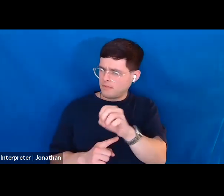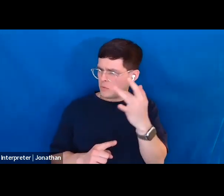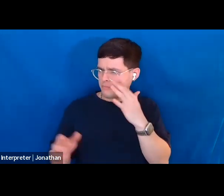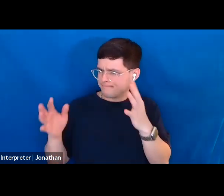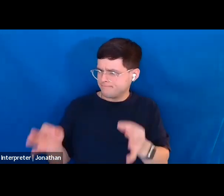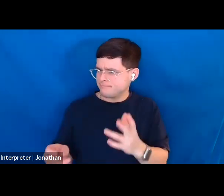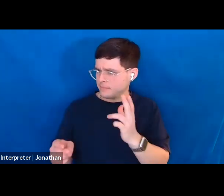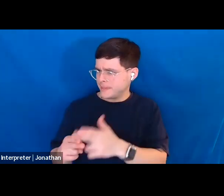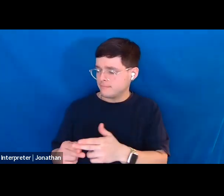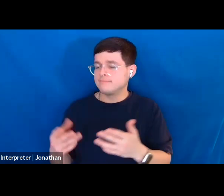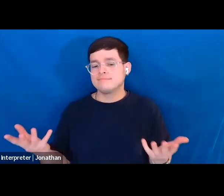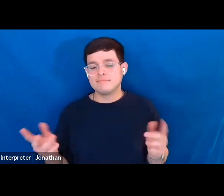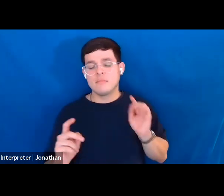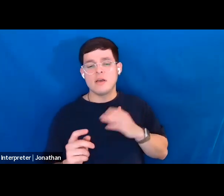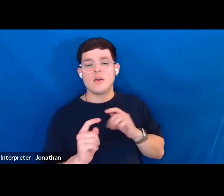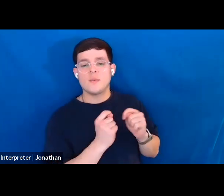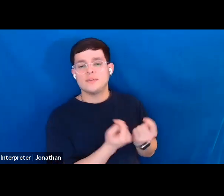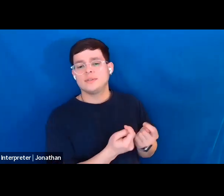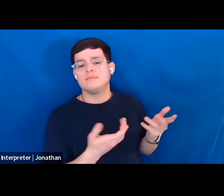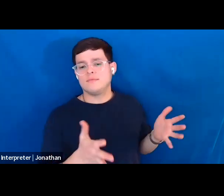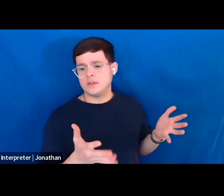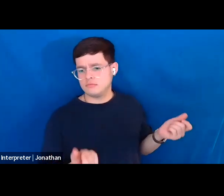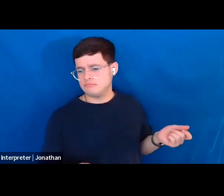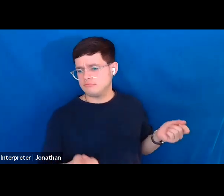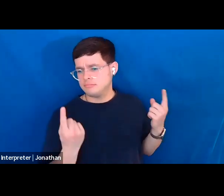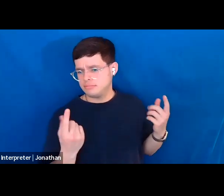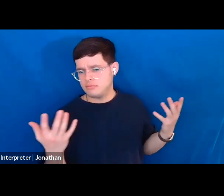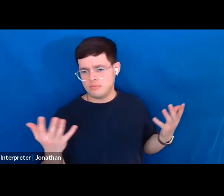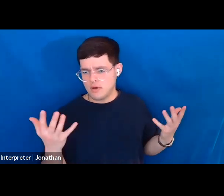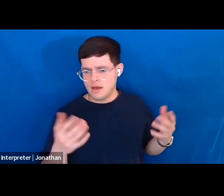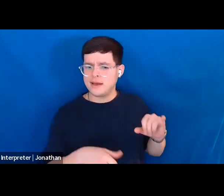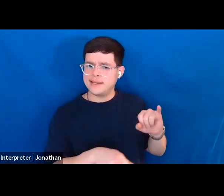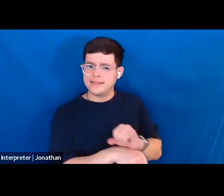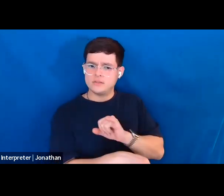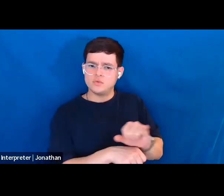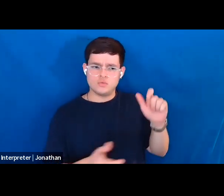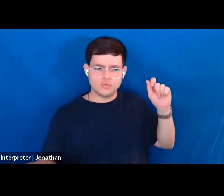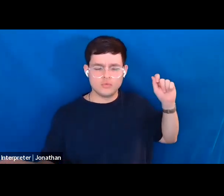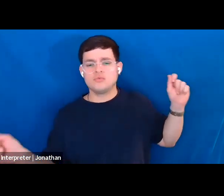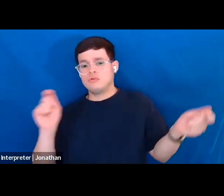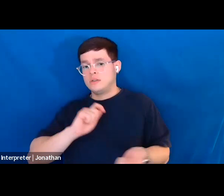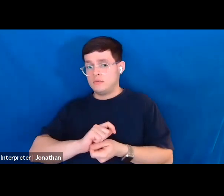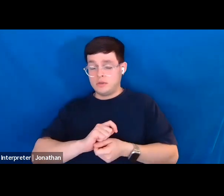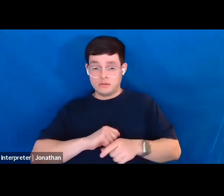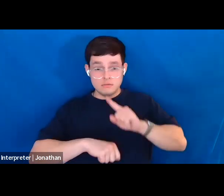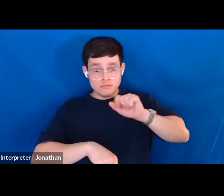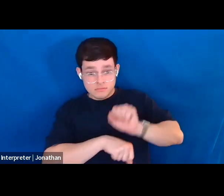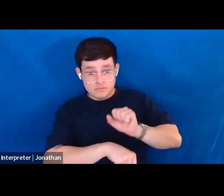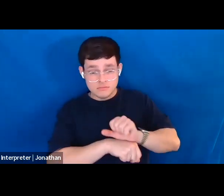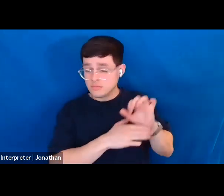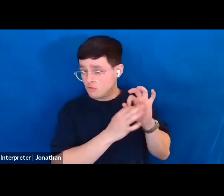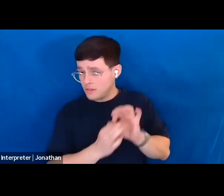our team understands that institutional transformation related to